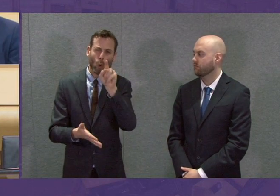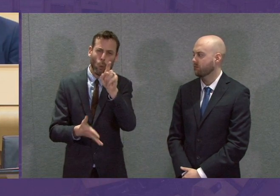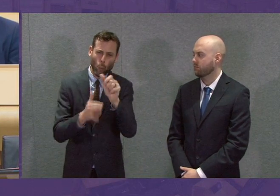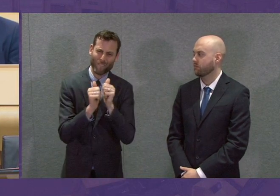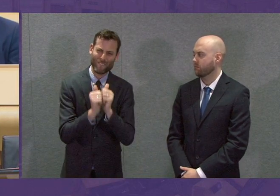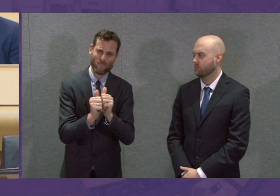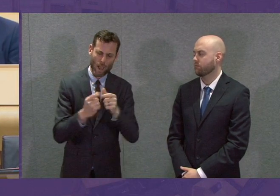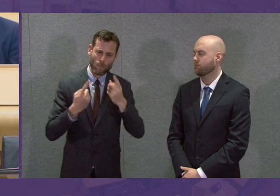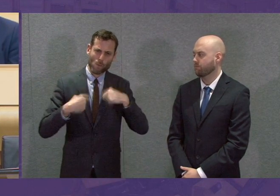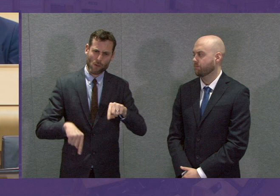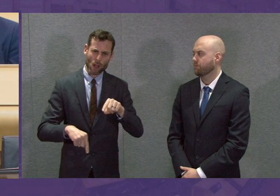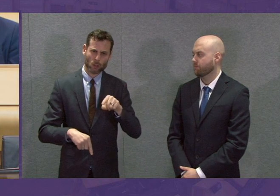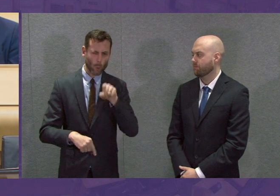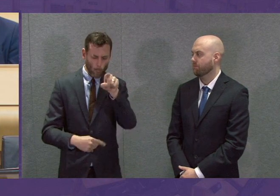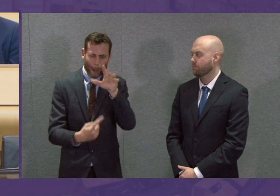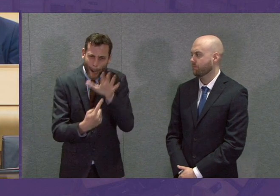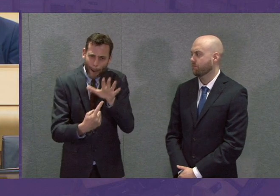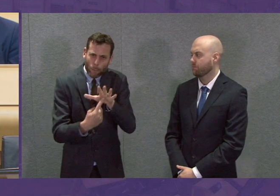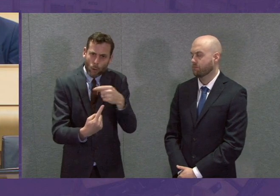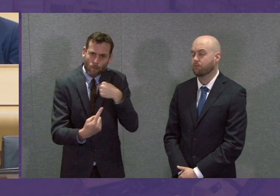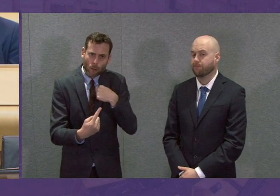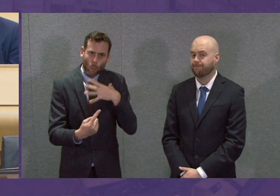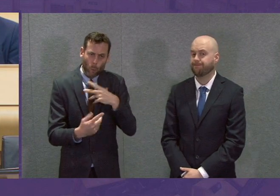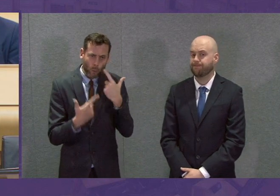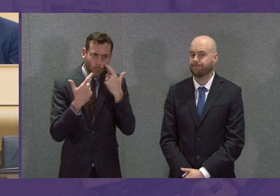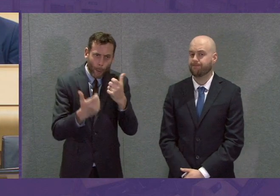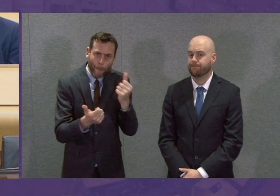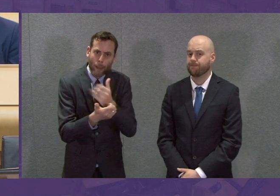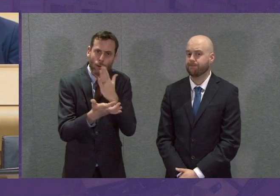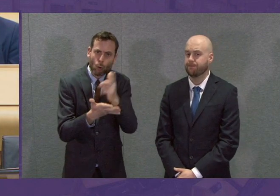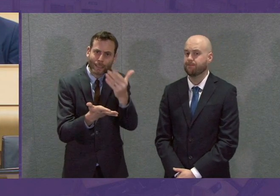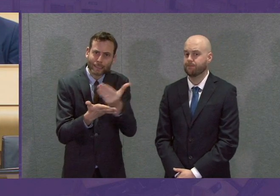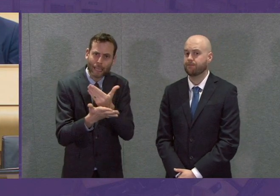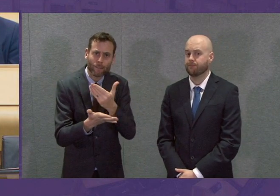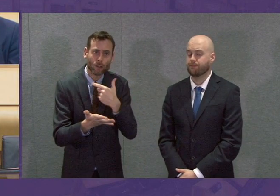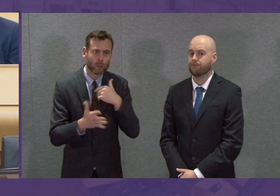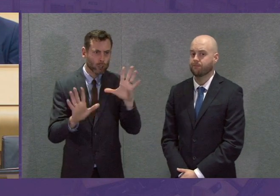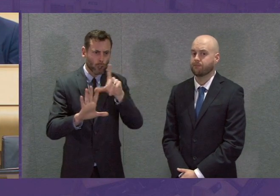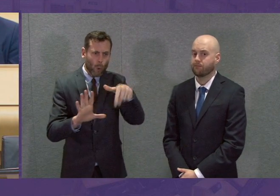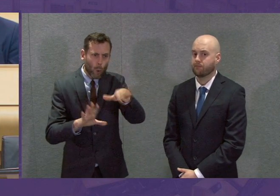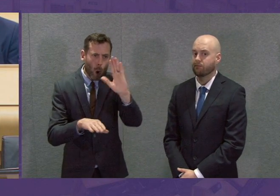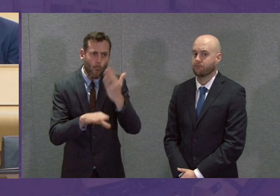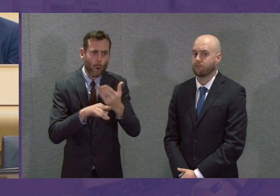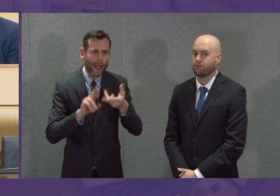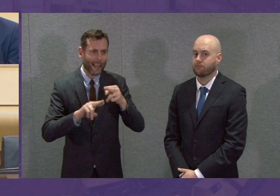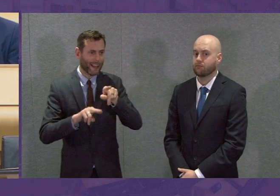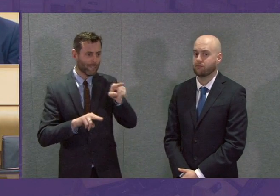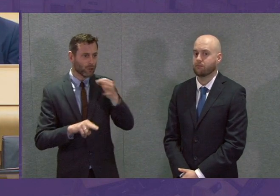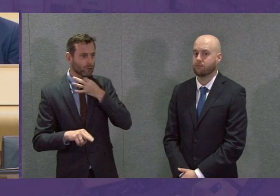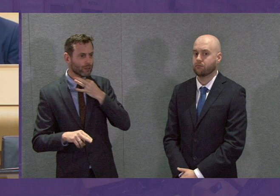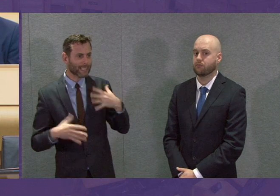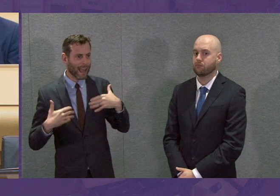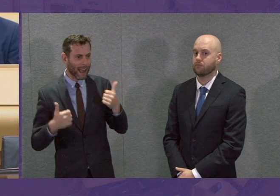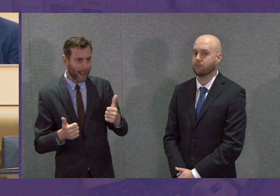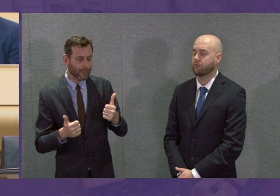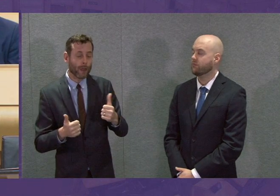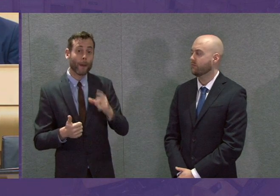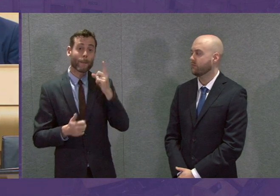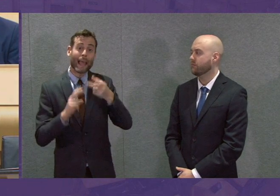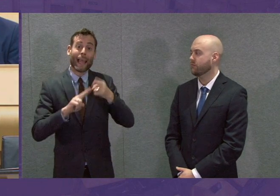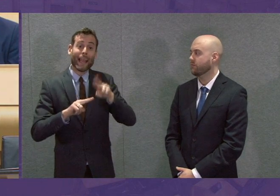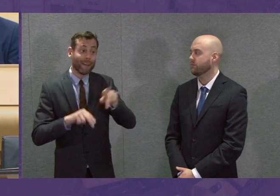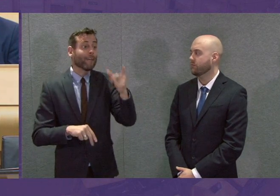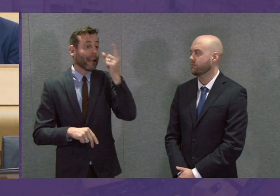important you are. We want you to be safe and well. We don't want you to be at work if it is putting your own health at risk, but we want you to be at work if at all